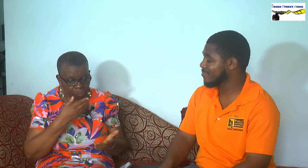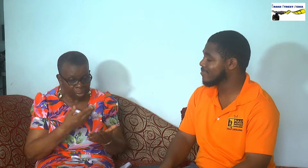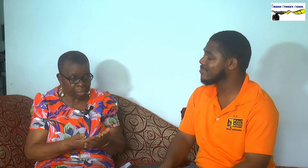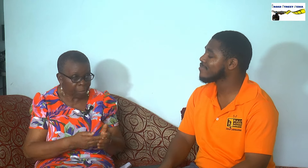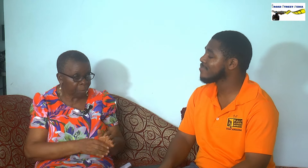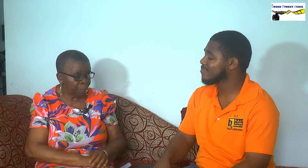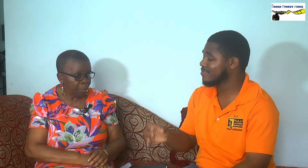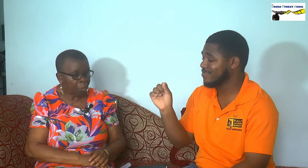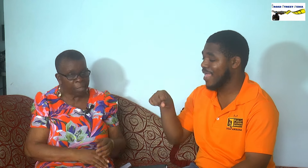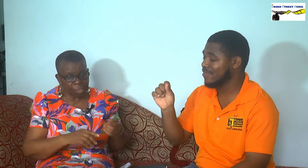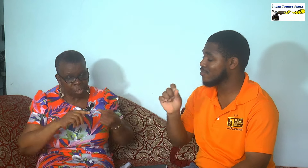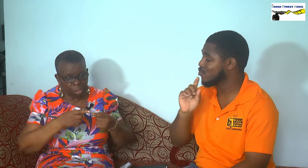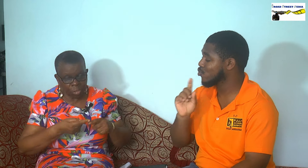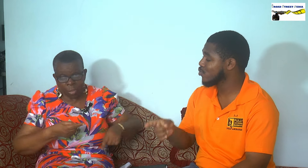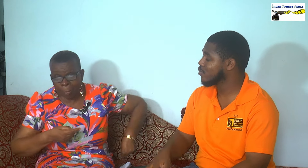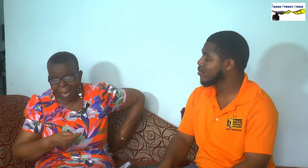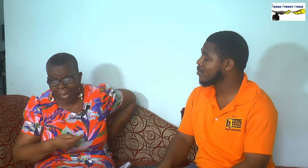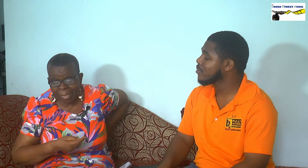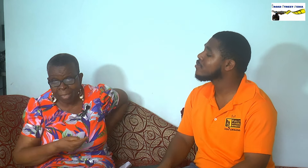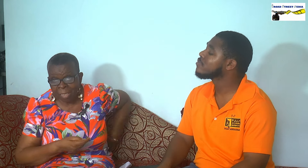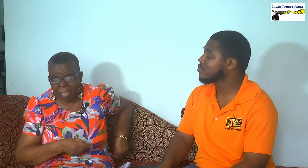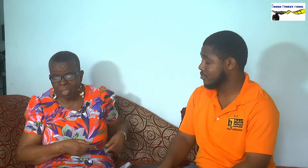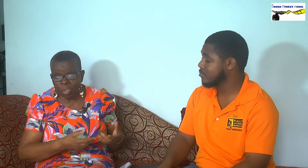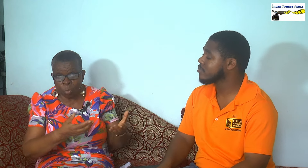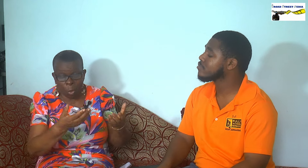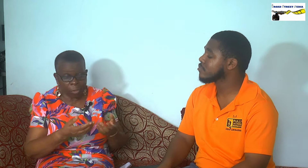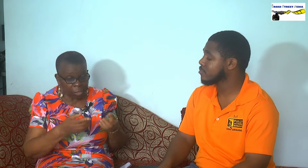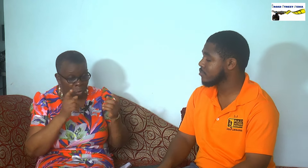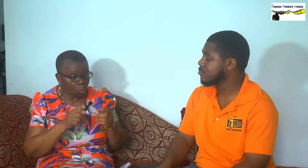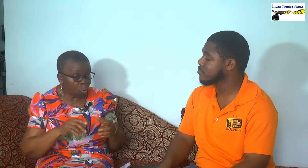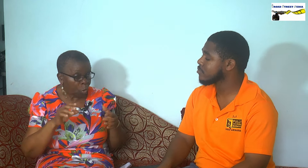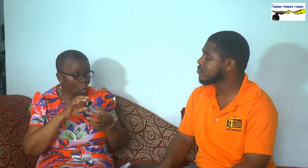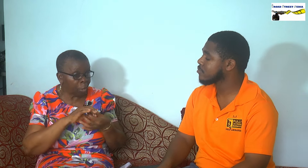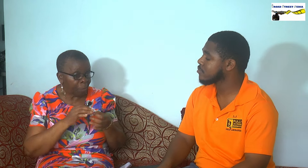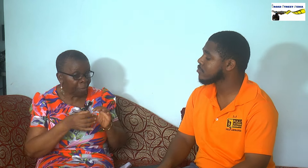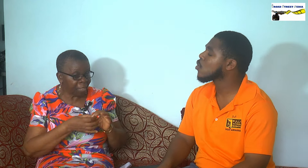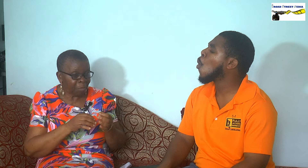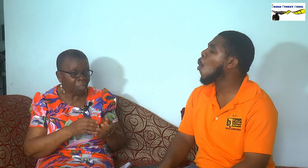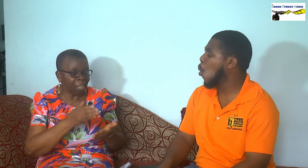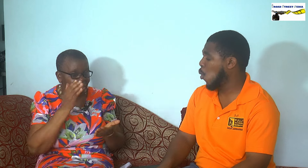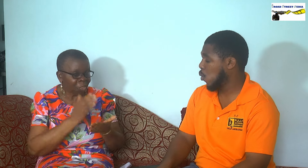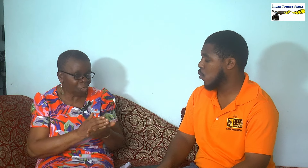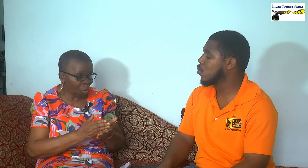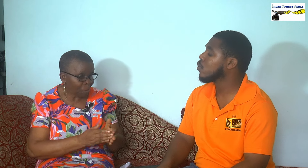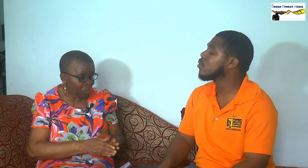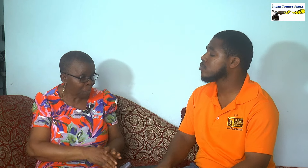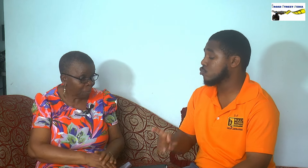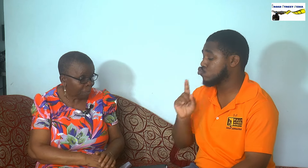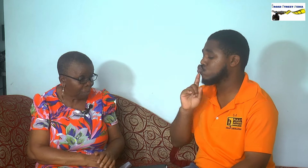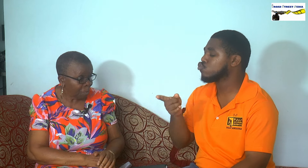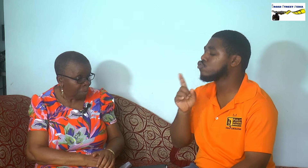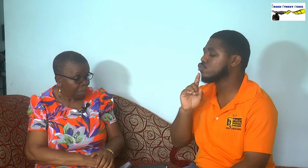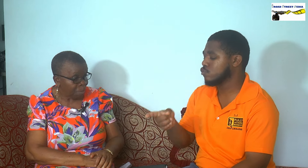well. But then she hurt her back. That's true. She wanted to go to the Olympics, but she had to stop. That's